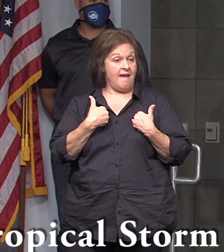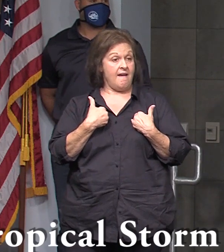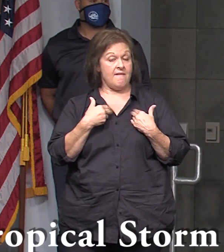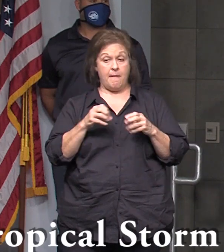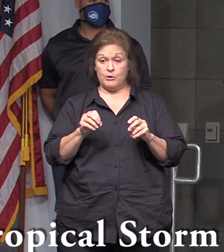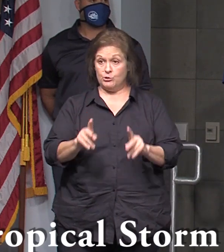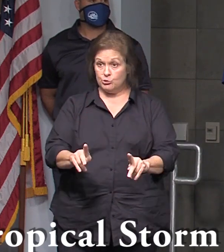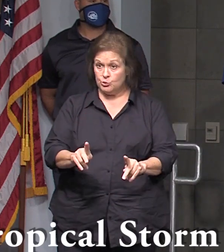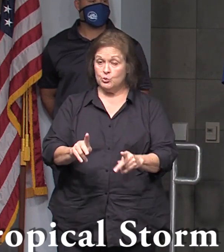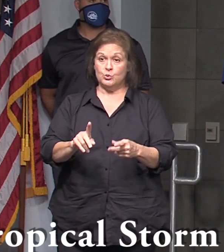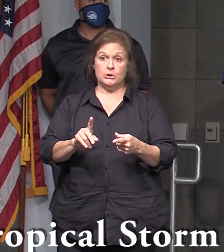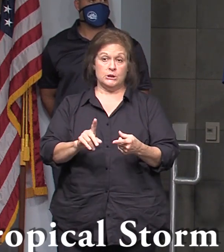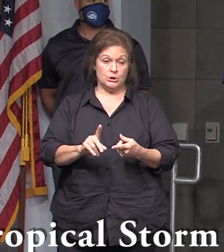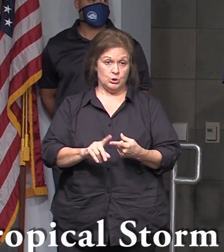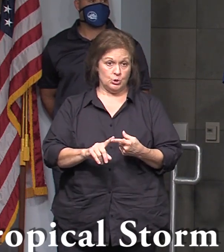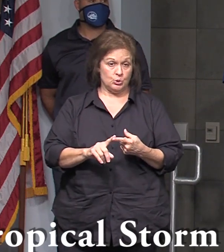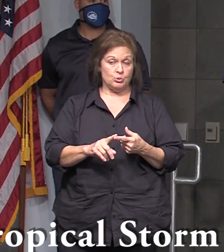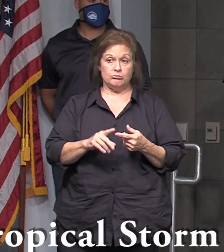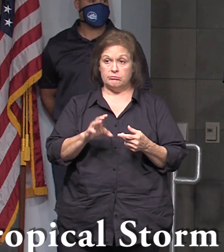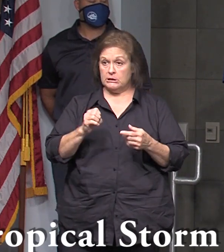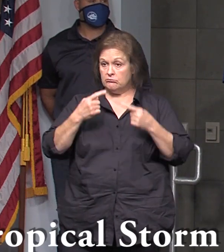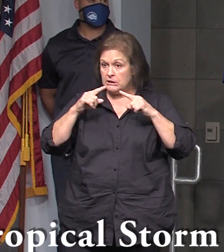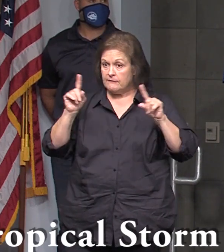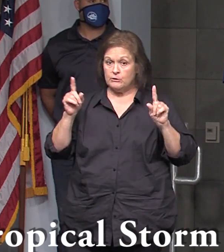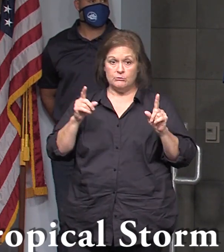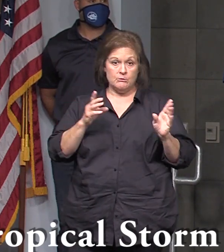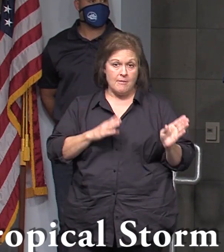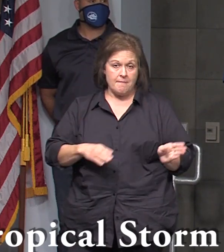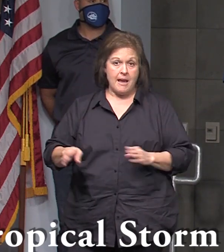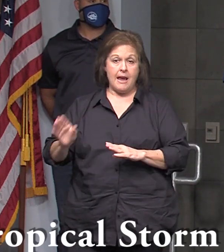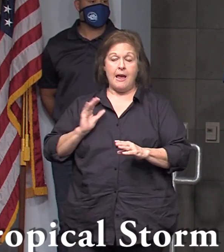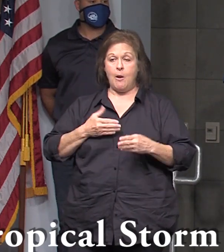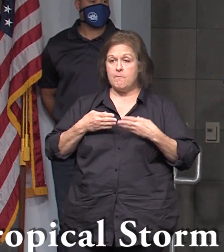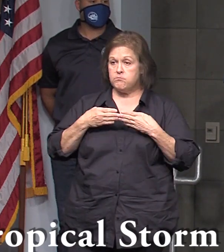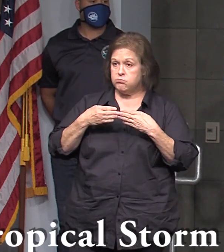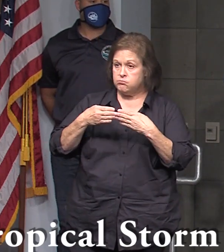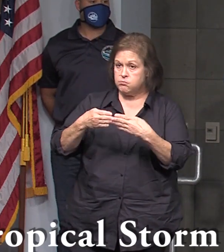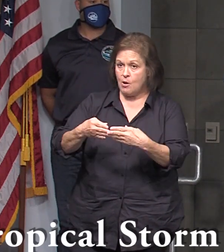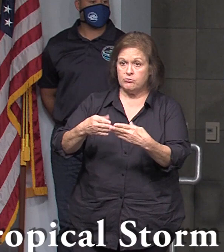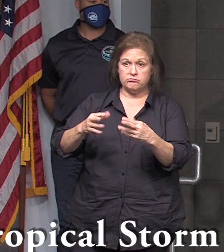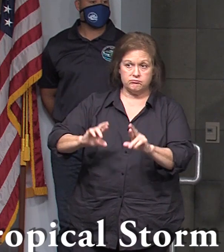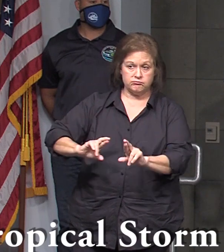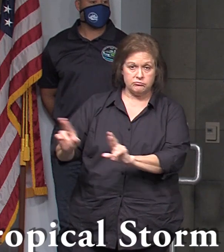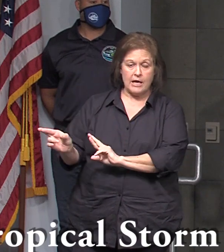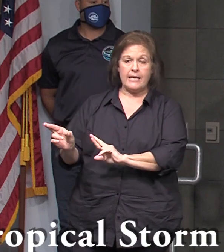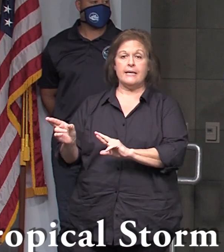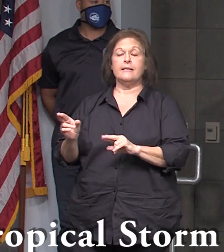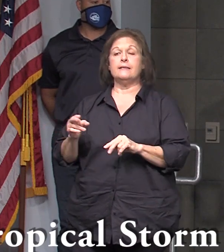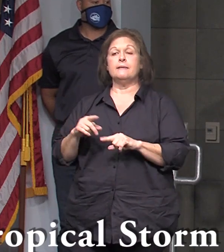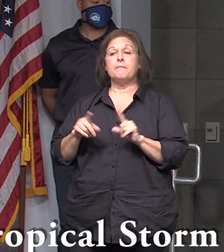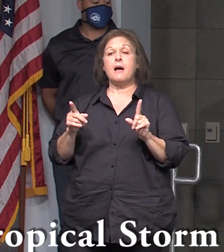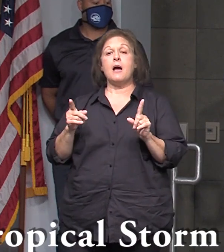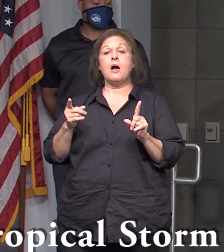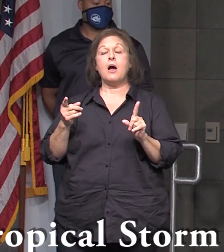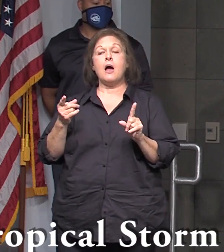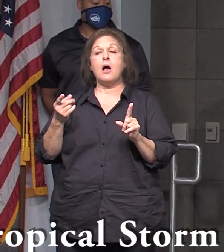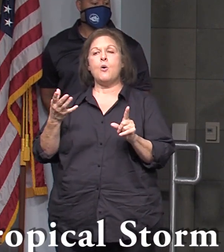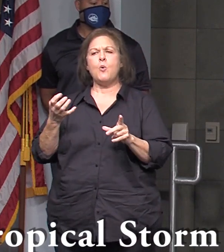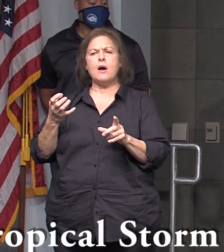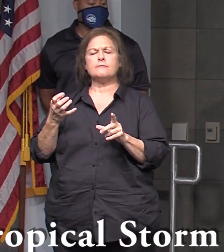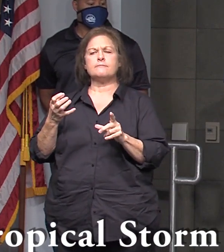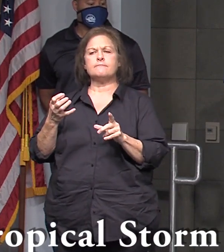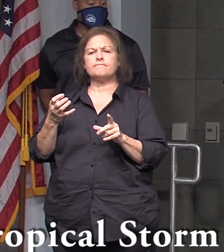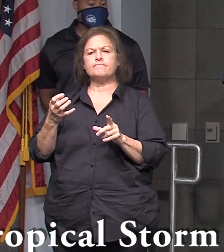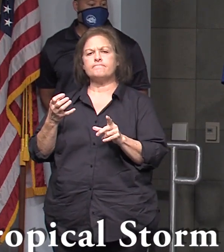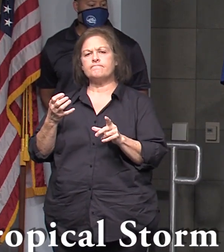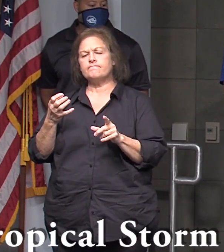of weeks and months, and we've done so. Fire departments are prepared. Our boat fleet, small boat fleets, are prepared. But what I would like to do is spend a little bit more